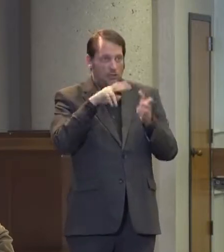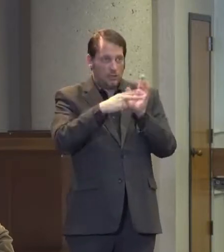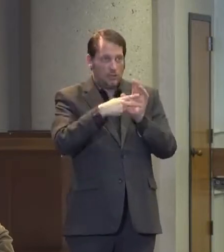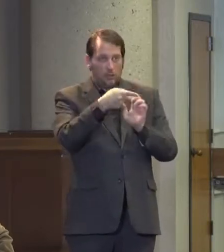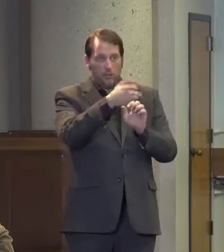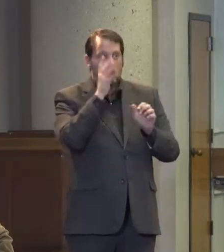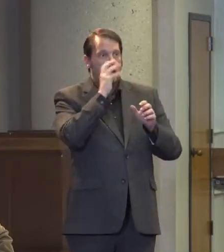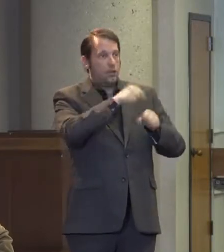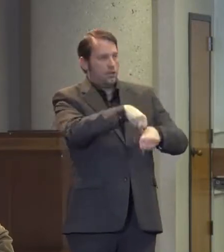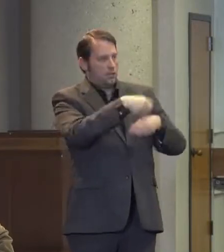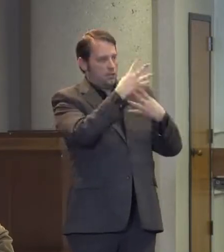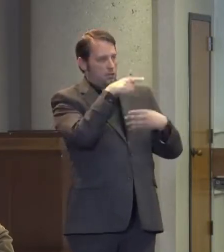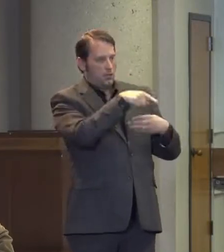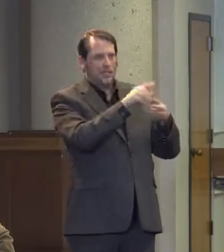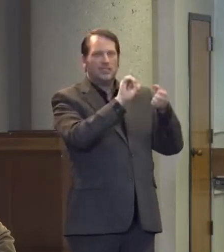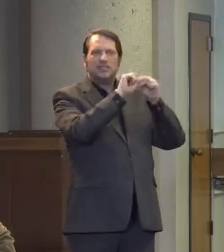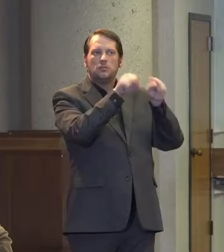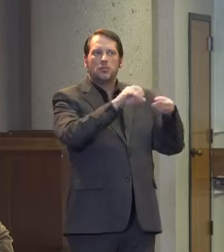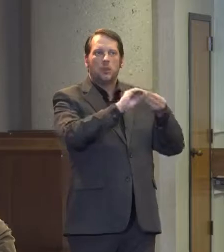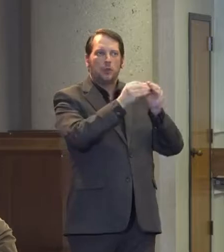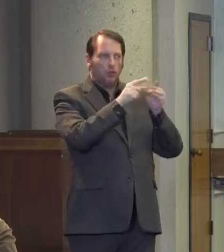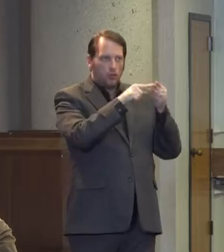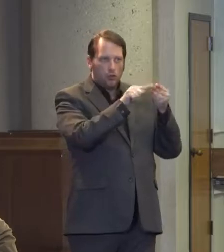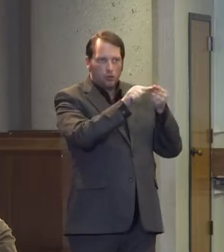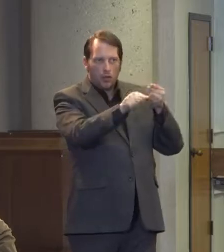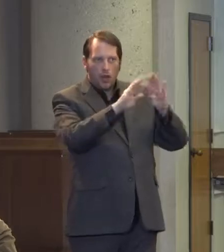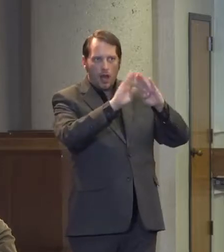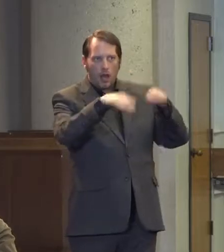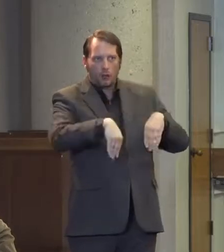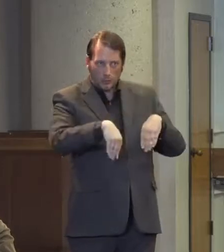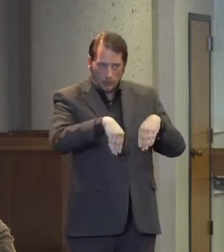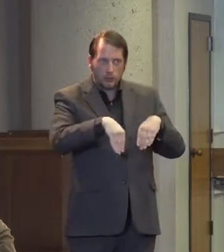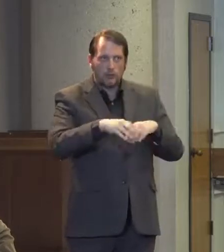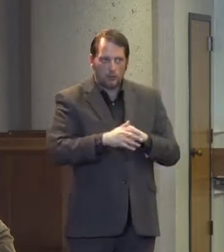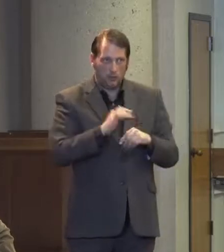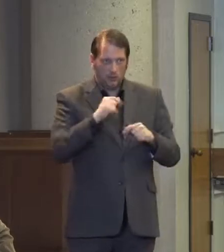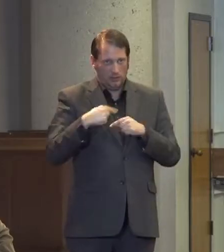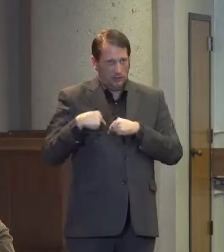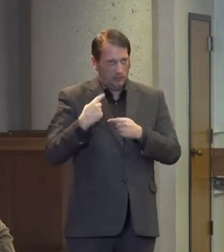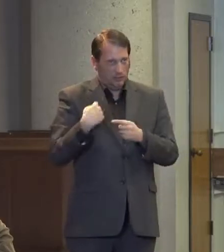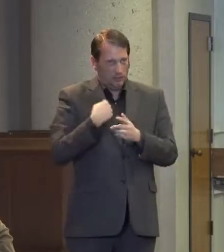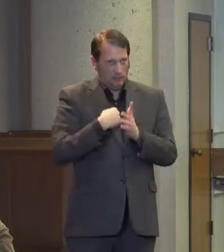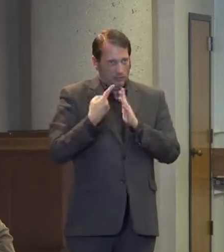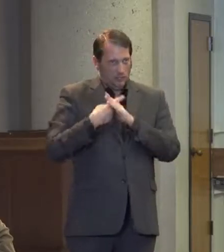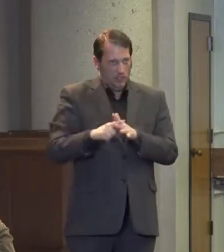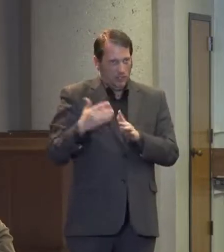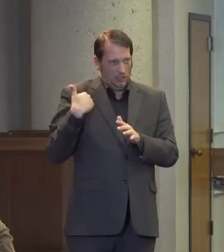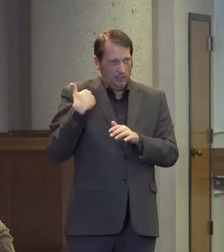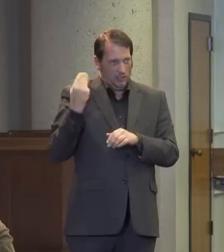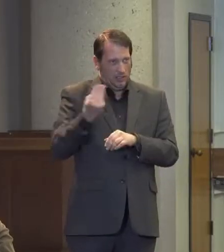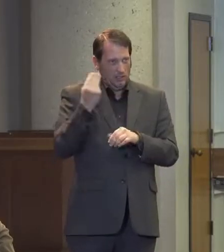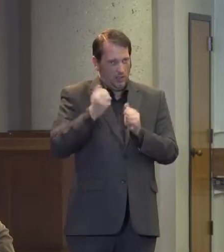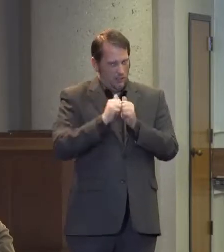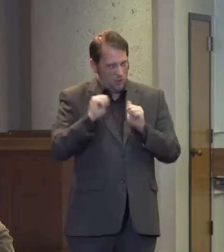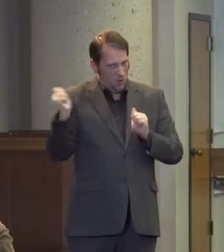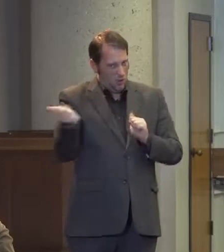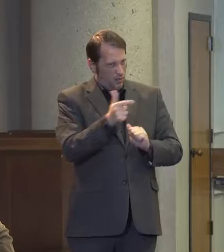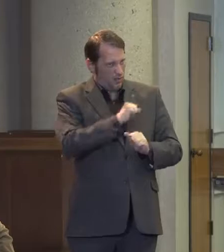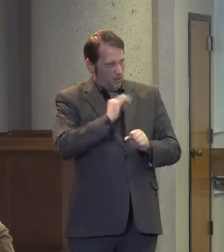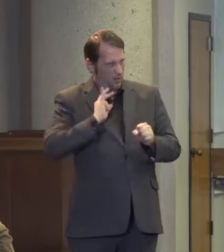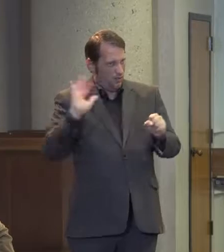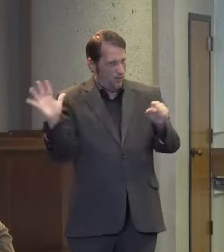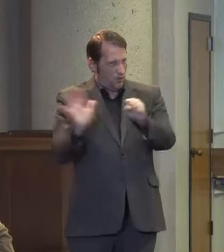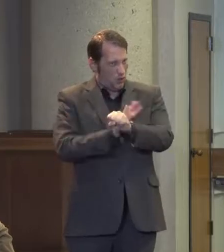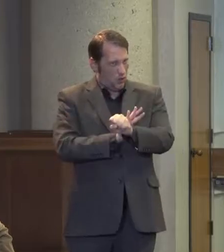have been under the last 3 weeks. We started this past Monday with our full staff back in full force and began standing